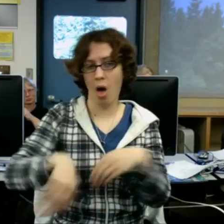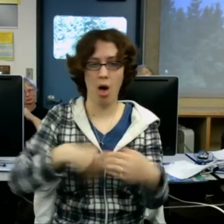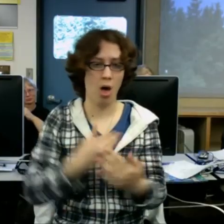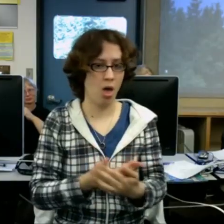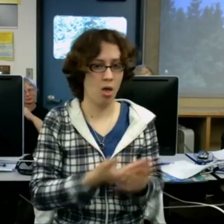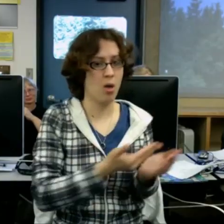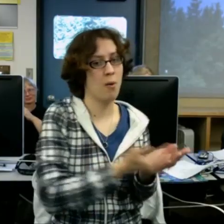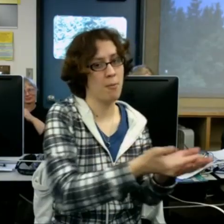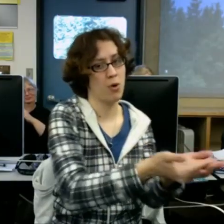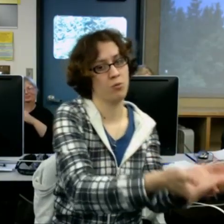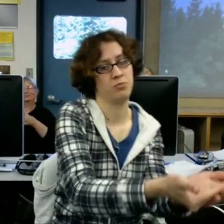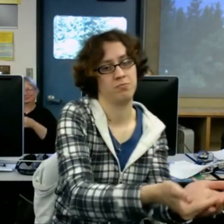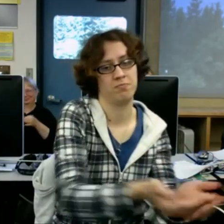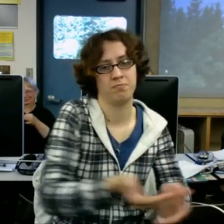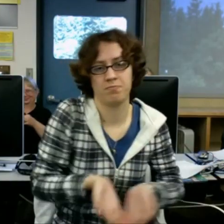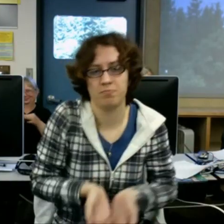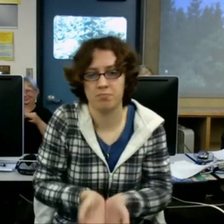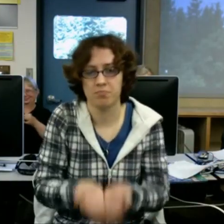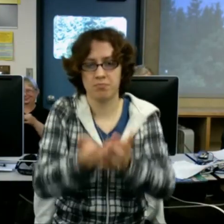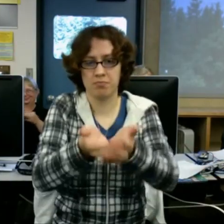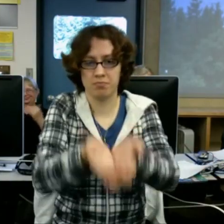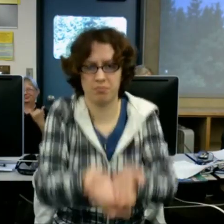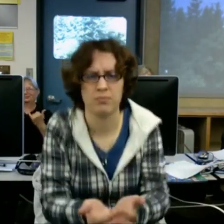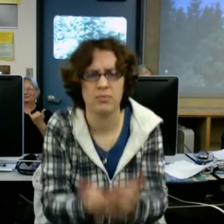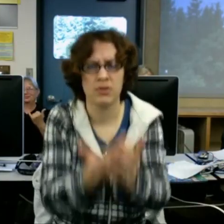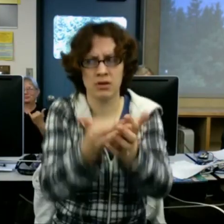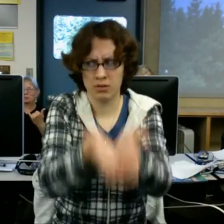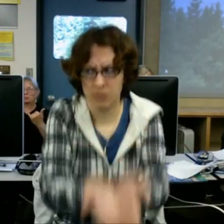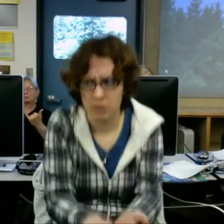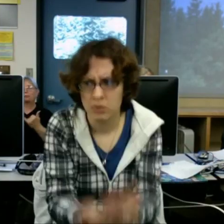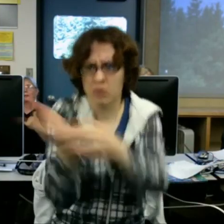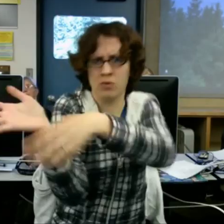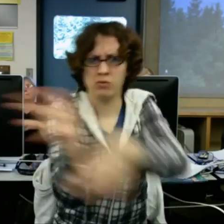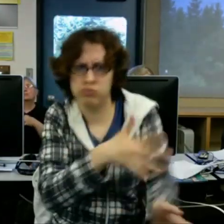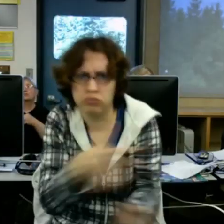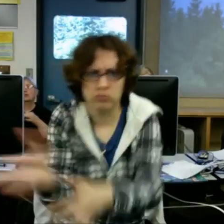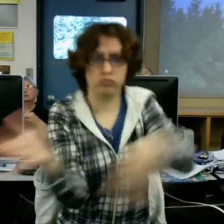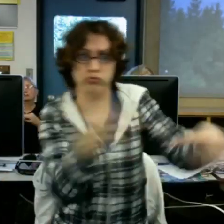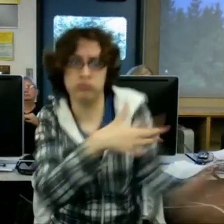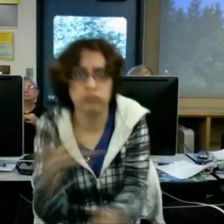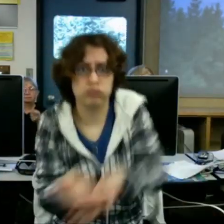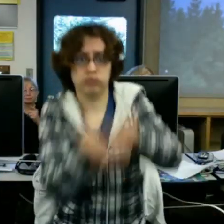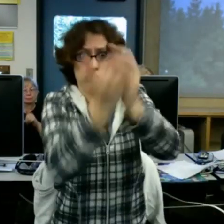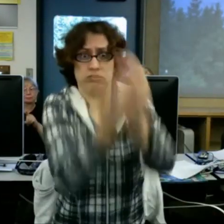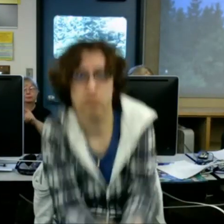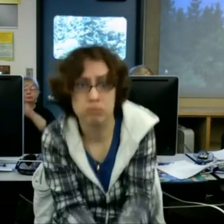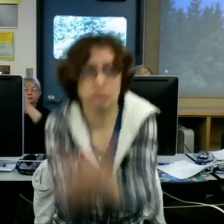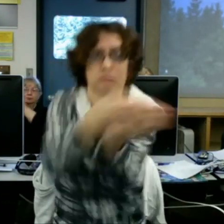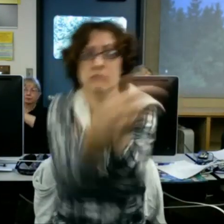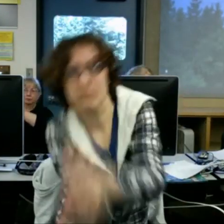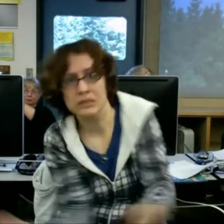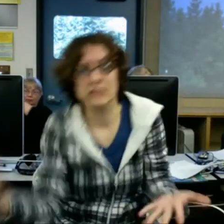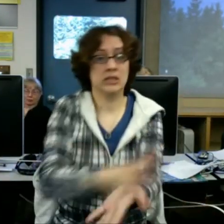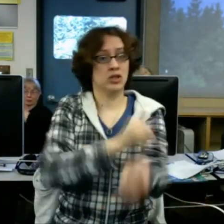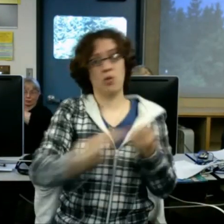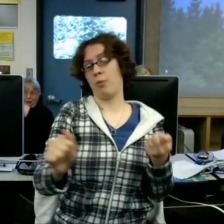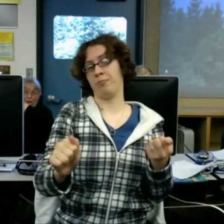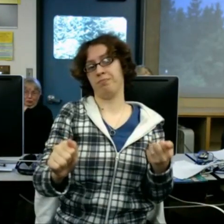So, all the boats were in a horrible, horrible storm and